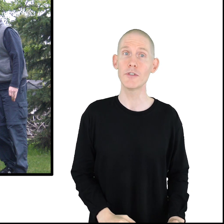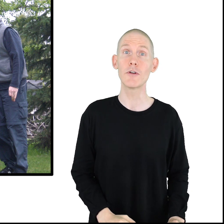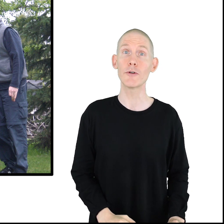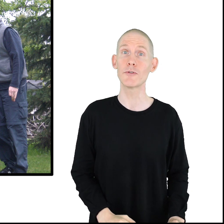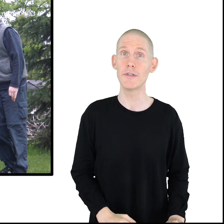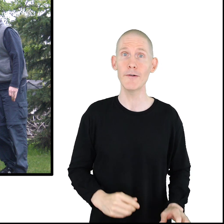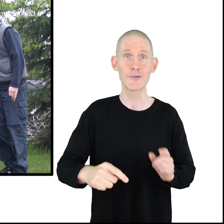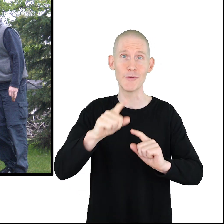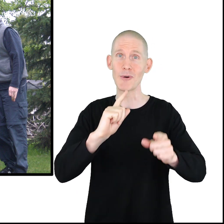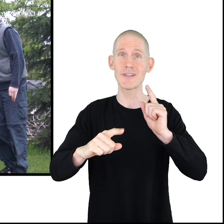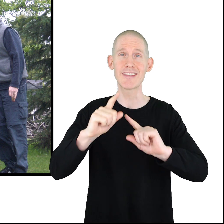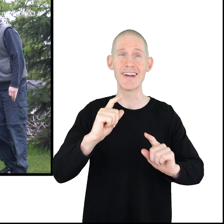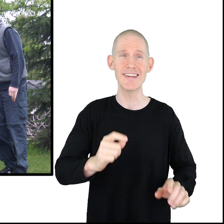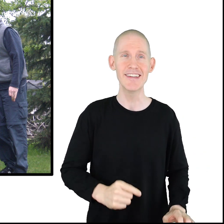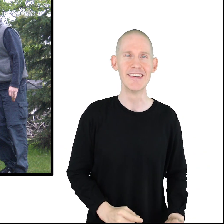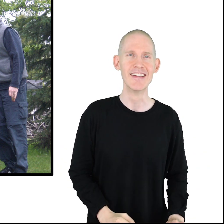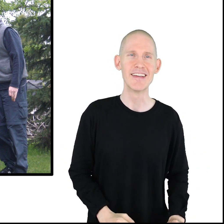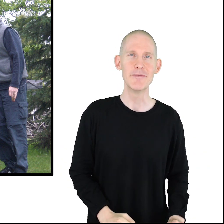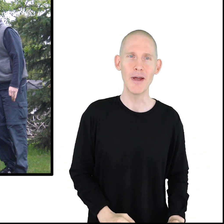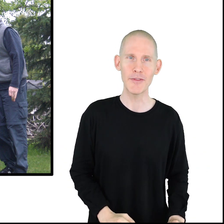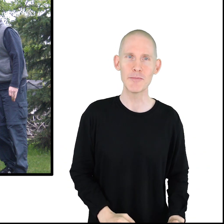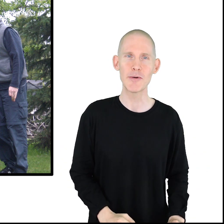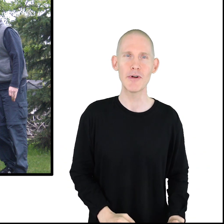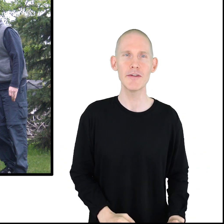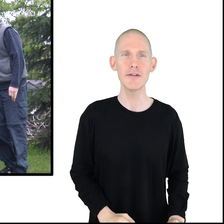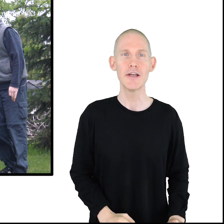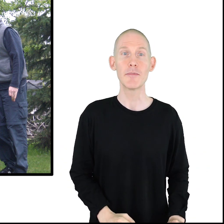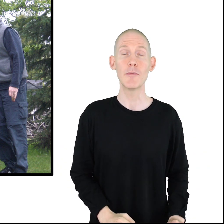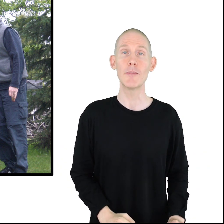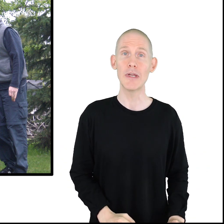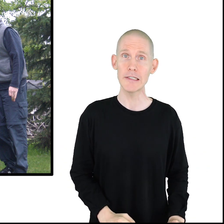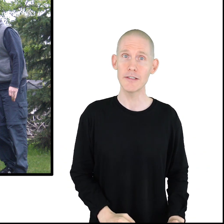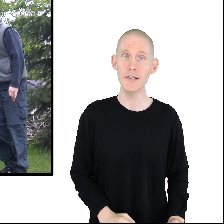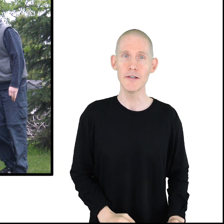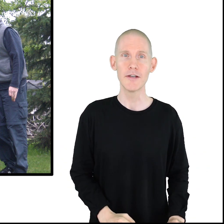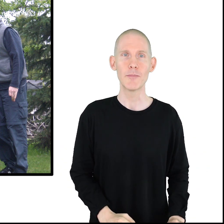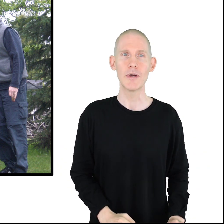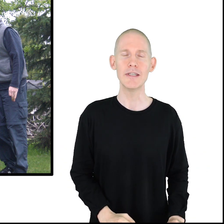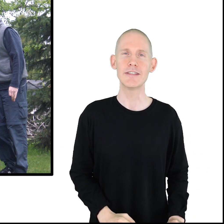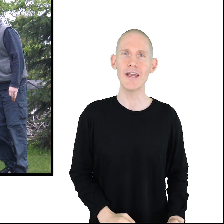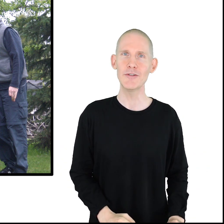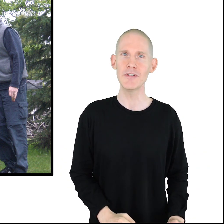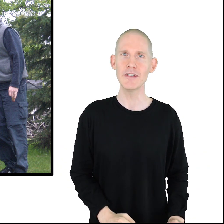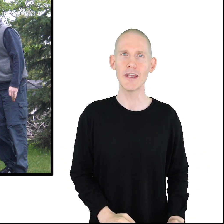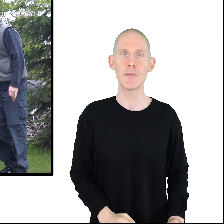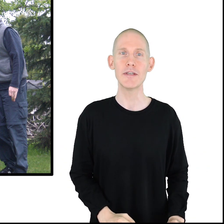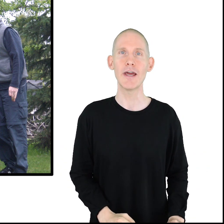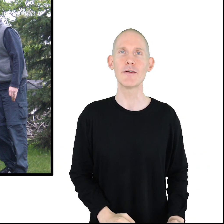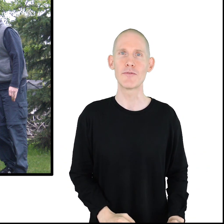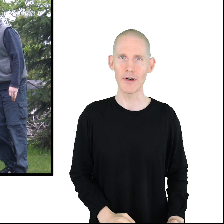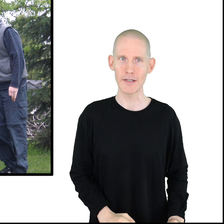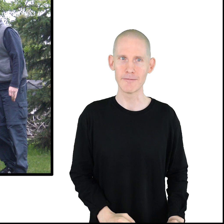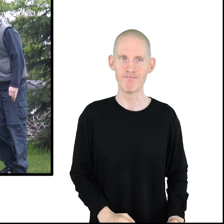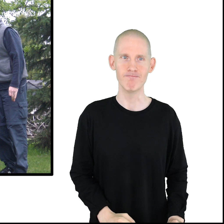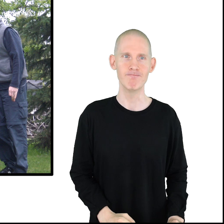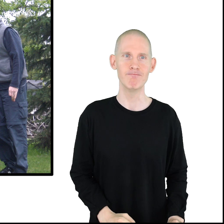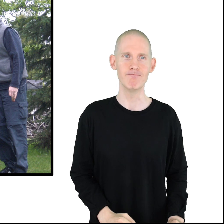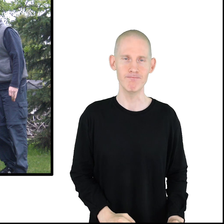She's also deaf. So more signing. Matthew, my brother. My mom, Nancy. My niece, Adrian. And my dad, Frank. Mm-hmm.